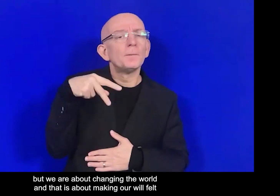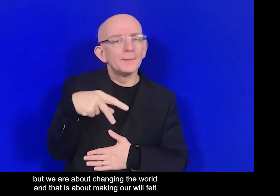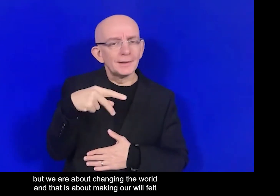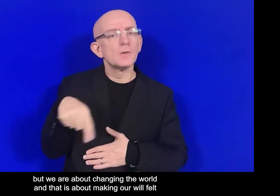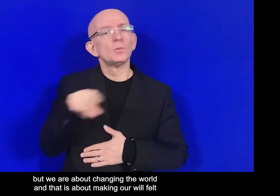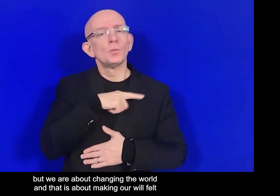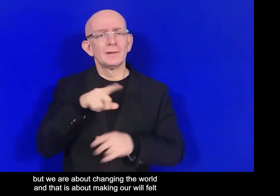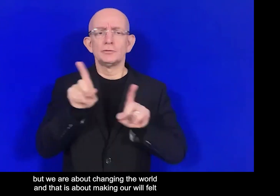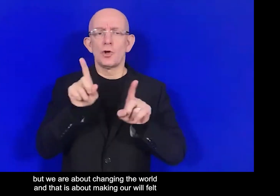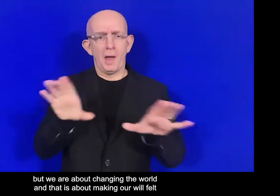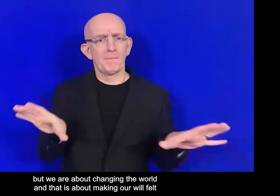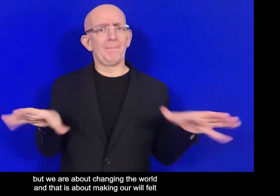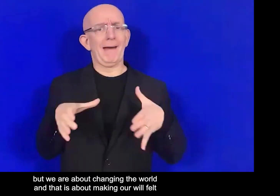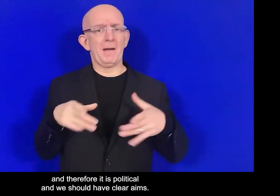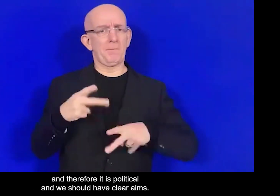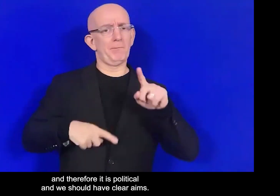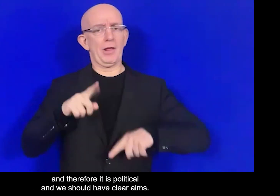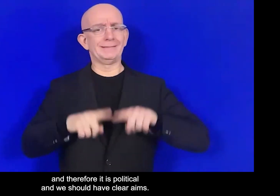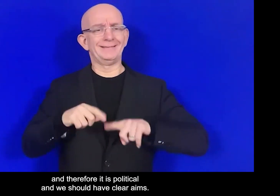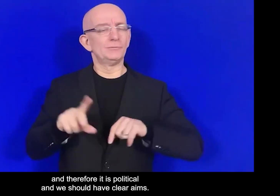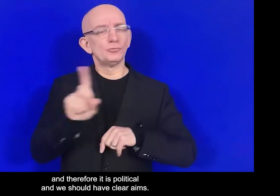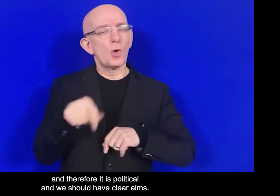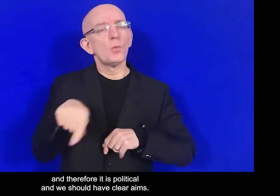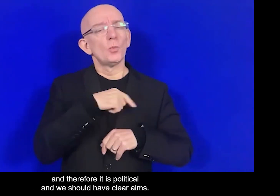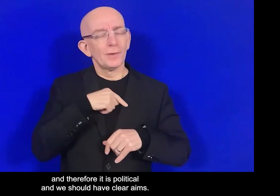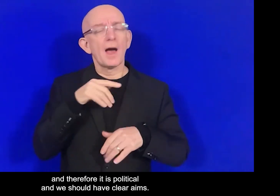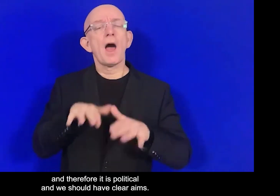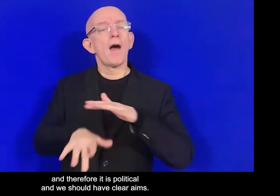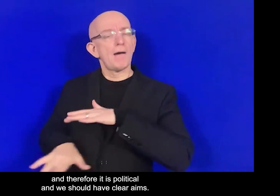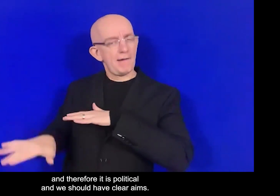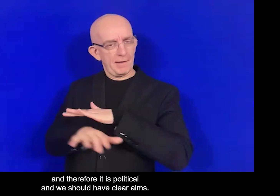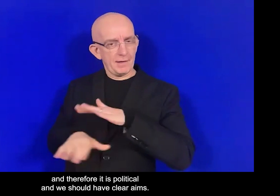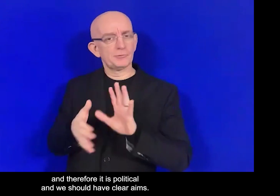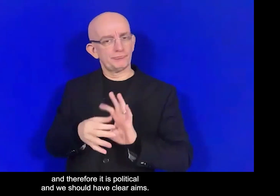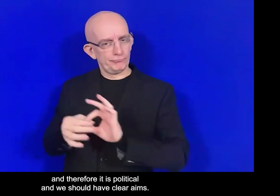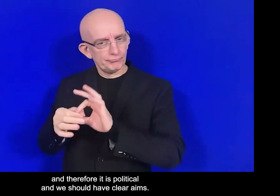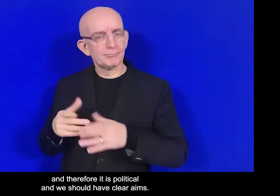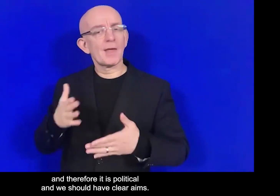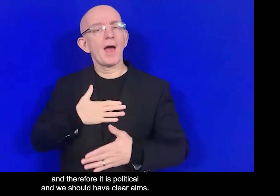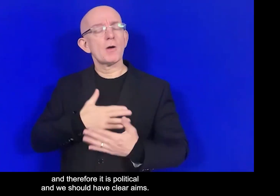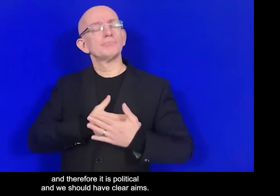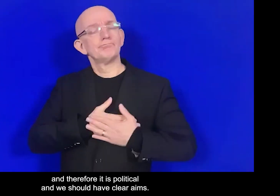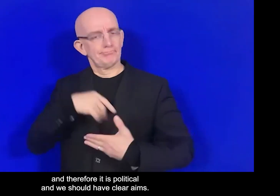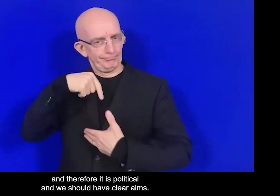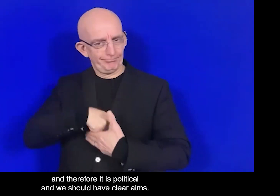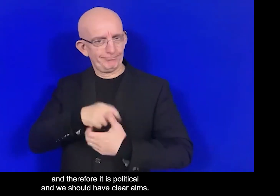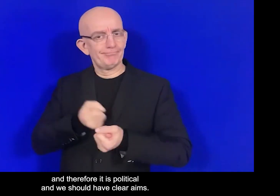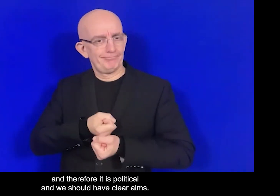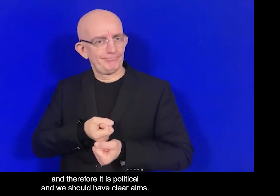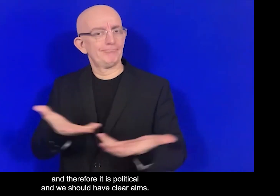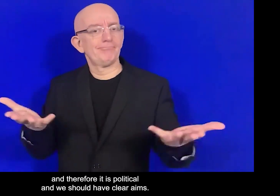is about making our will felt, and therefore it is political. And we should have clear aims.